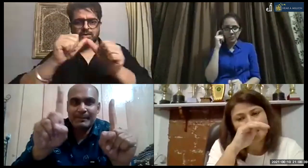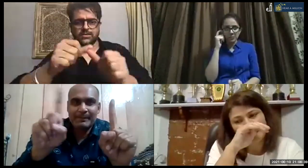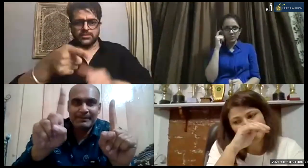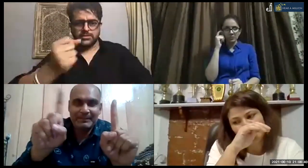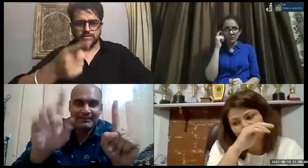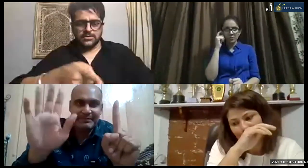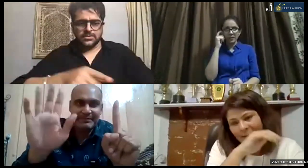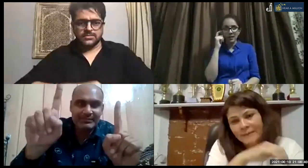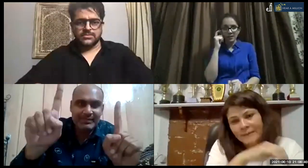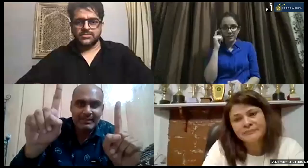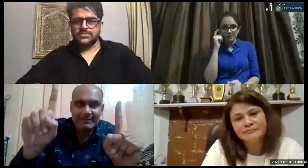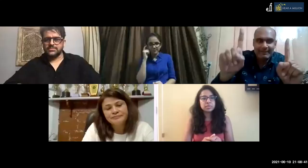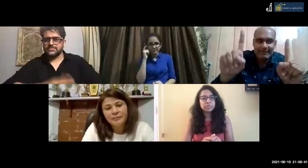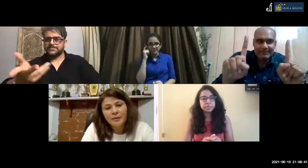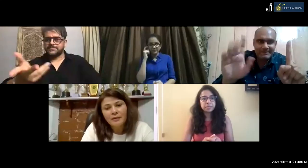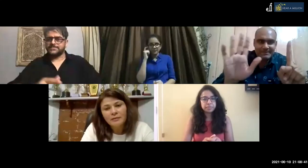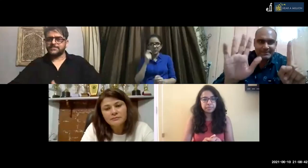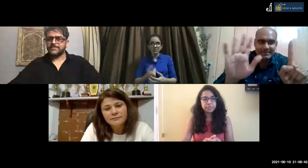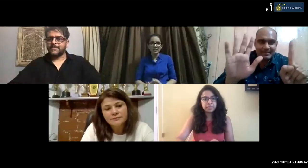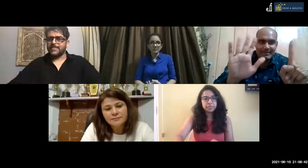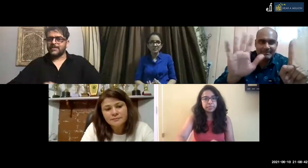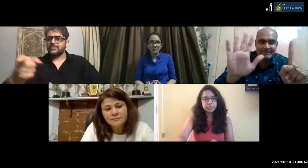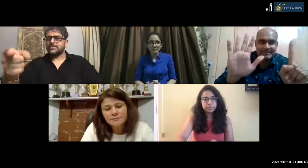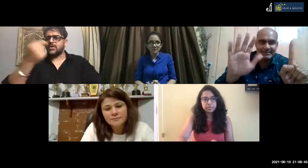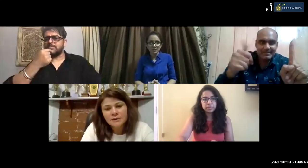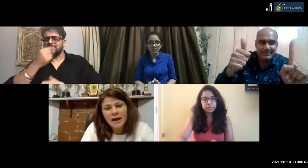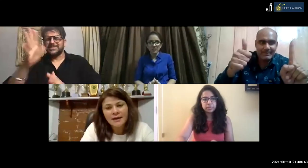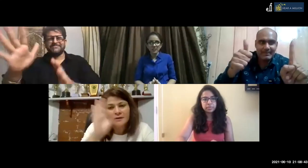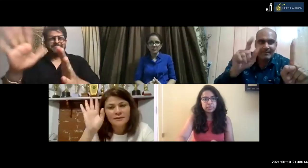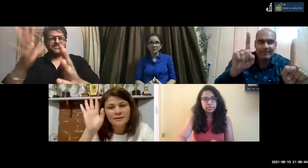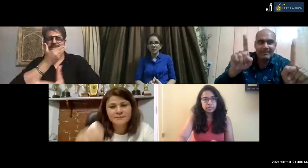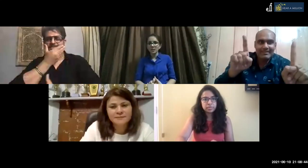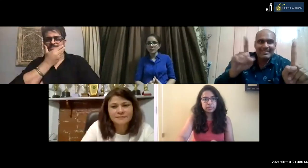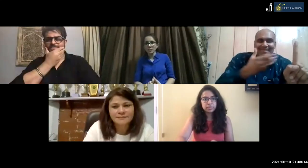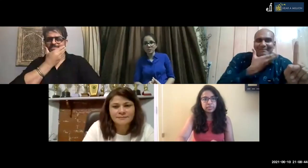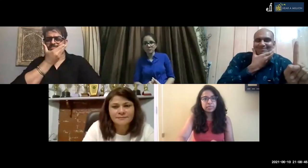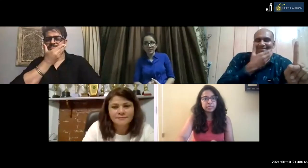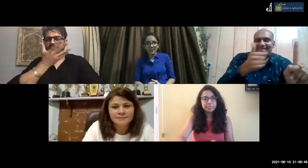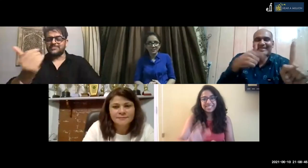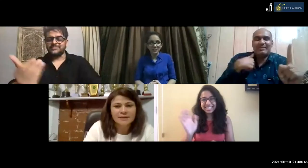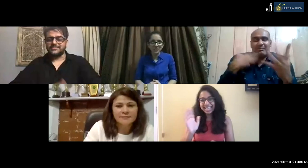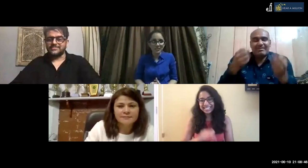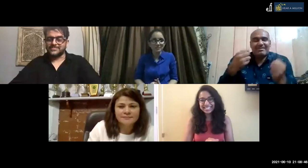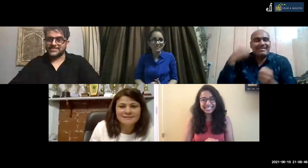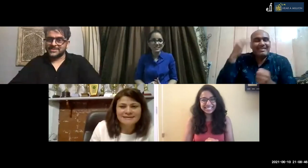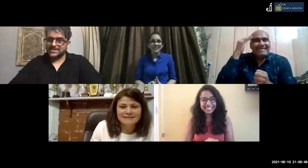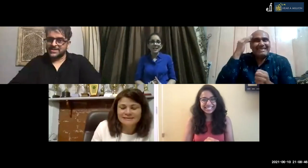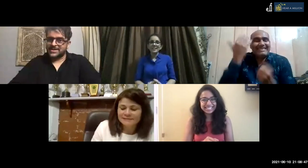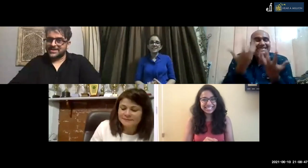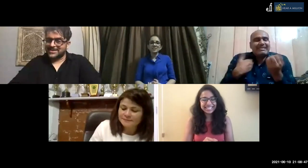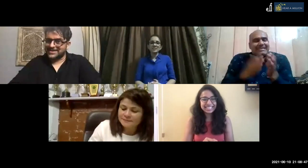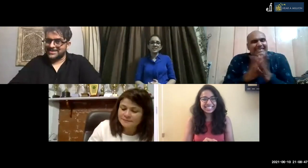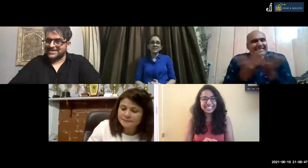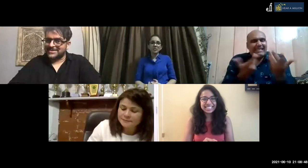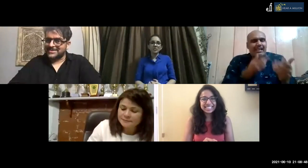like to. Okay, just a minute. Shafiq. Hi, Arathi. Sorry, Shafiq. Yeah, not Gautam.